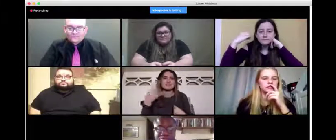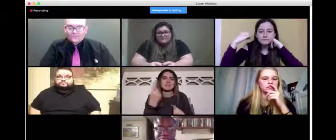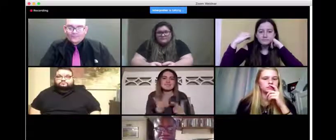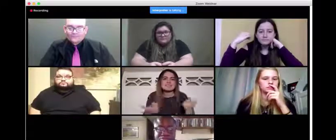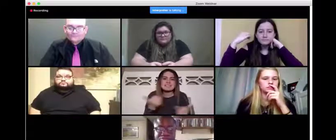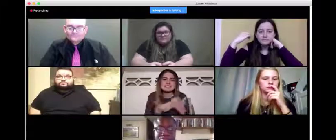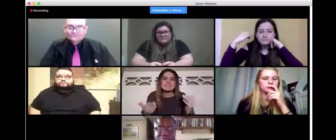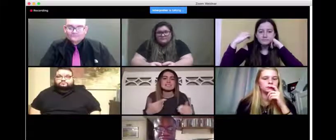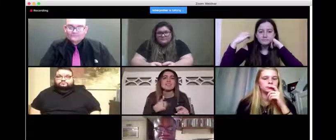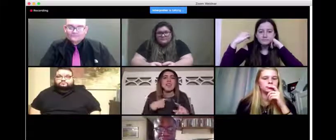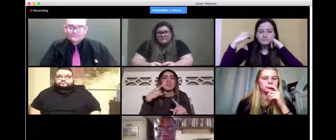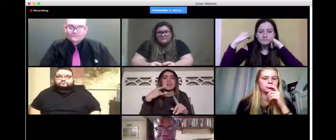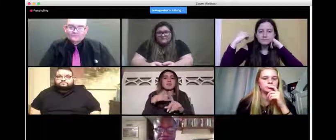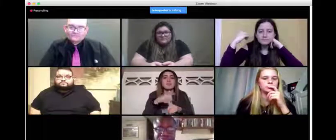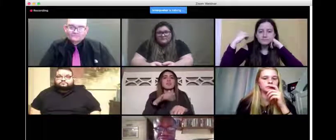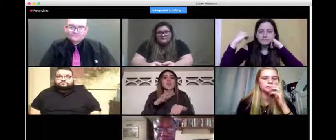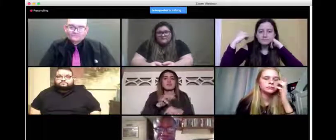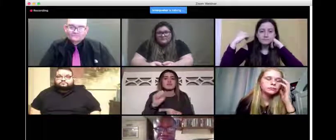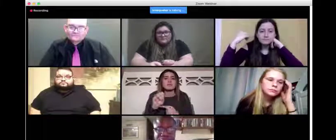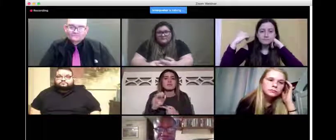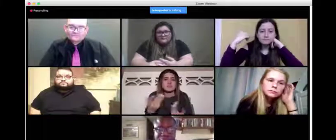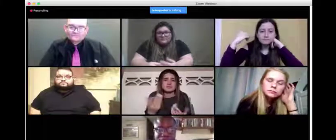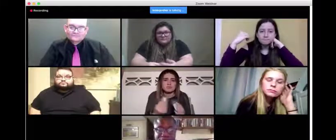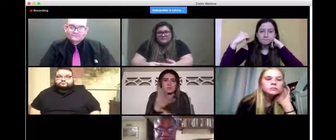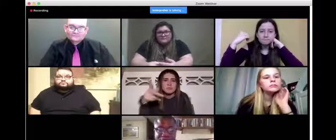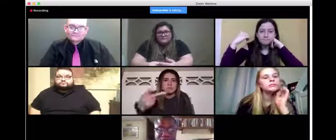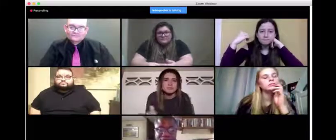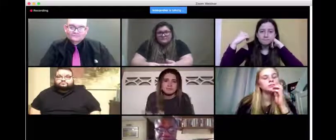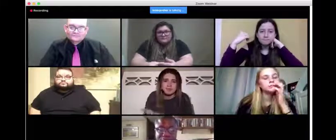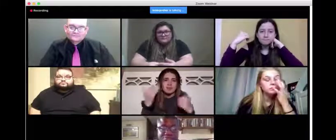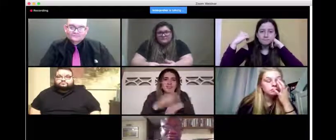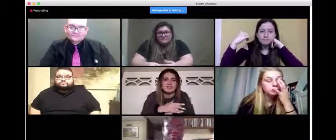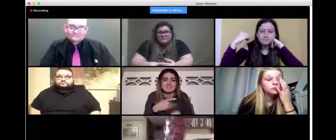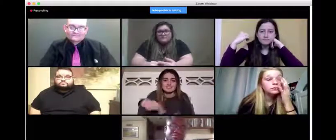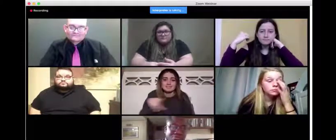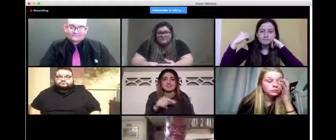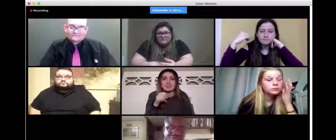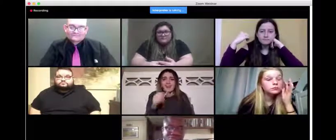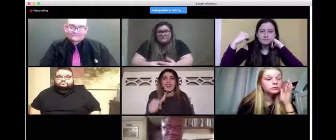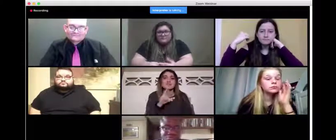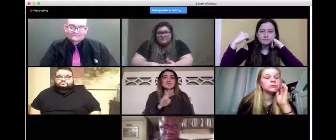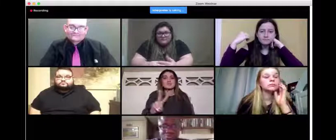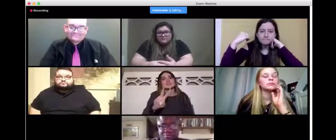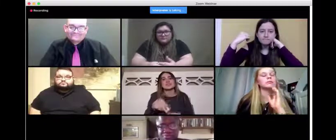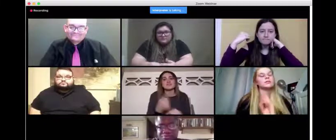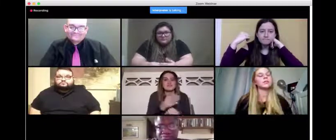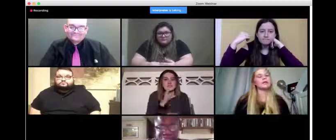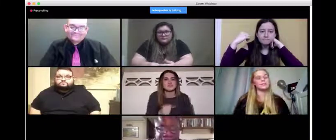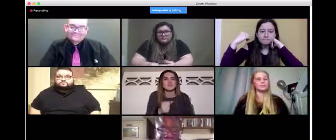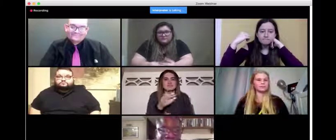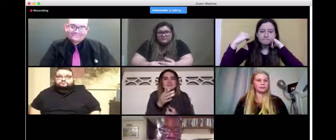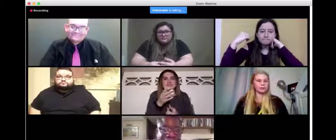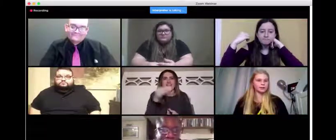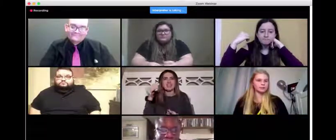come on, grow up. You're not 2 years old. Find something better to do with your time. Like pick on someone your own size.